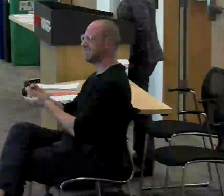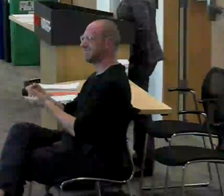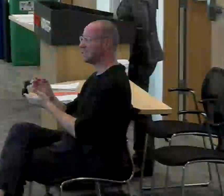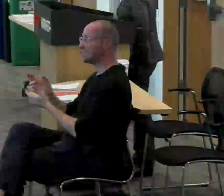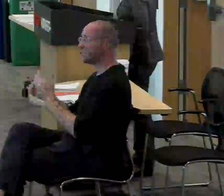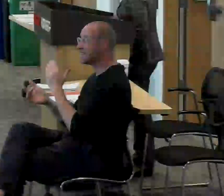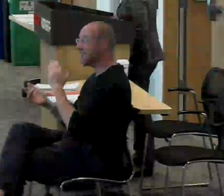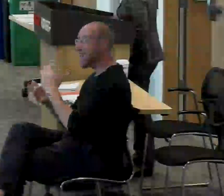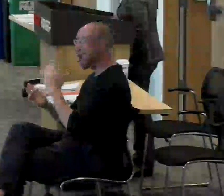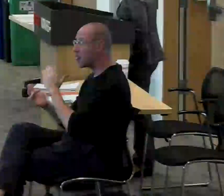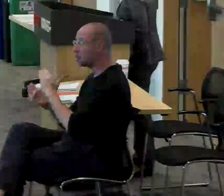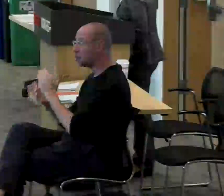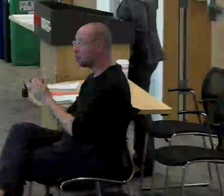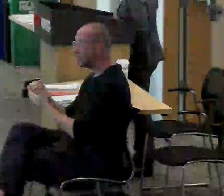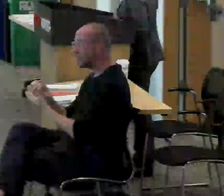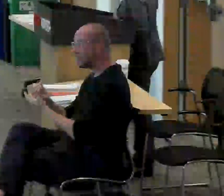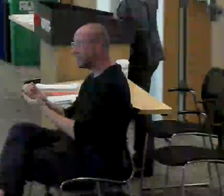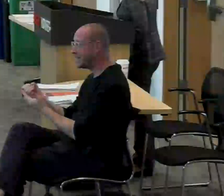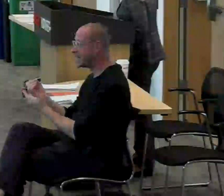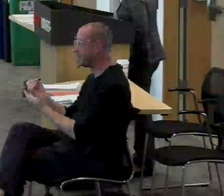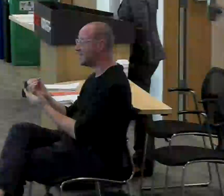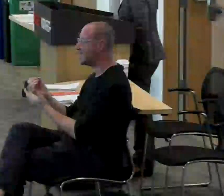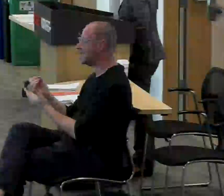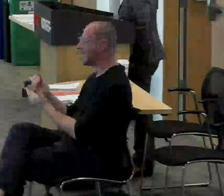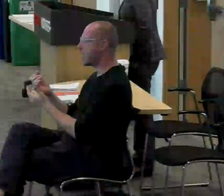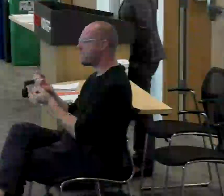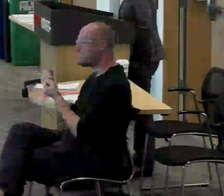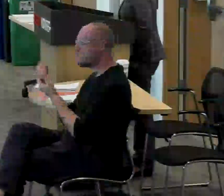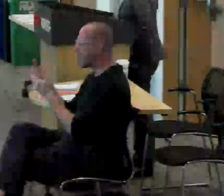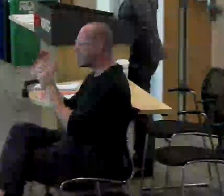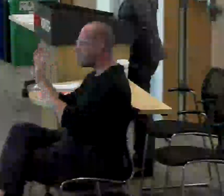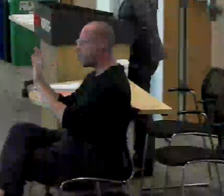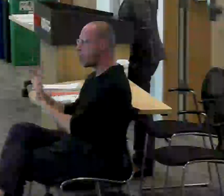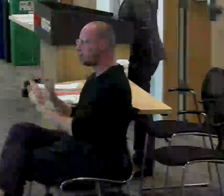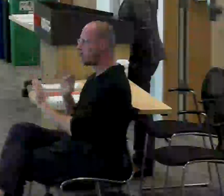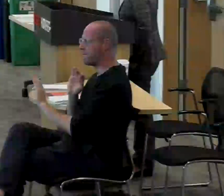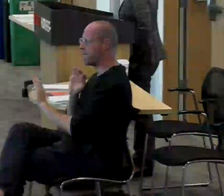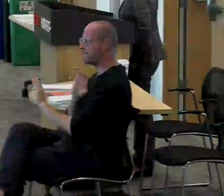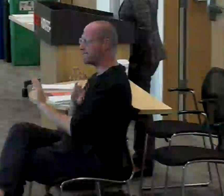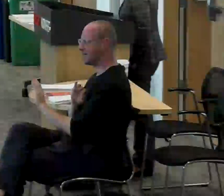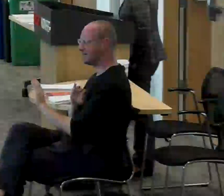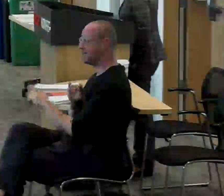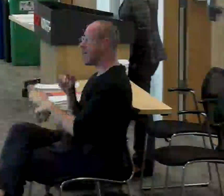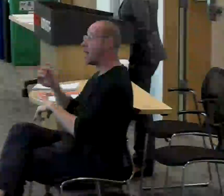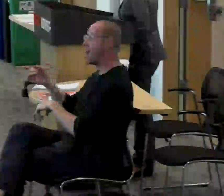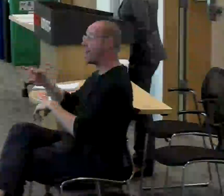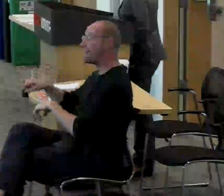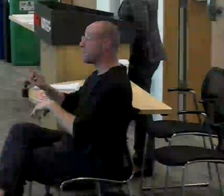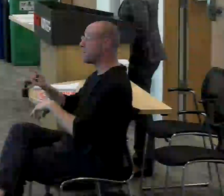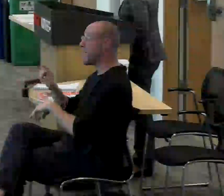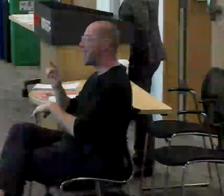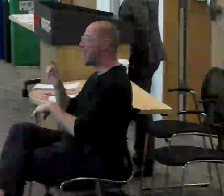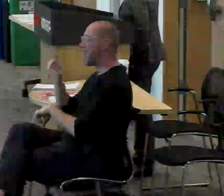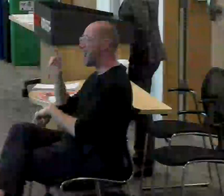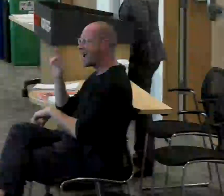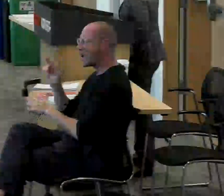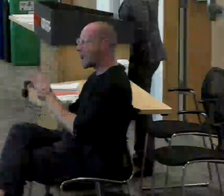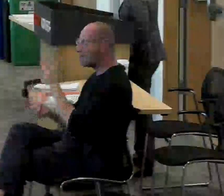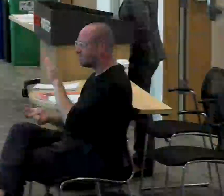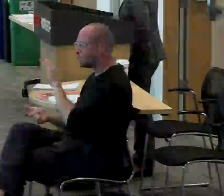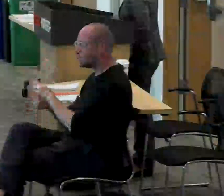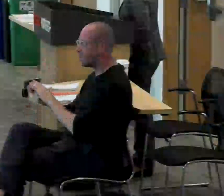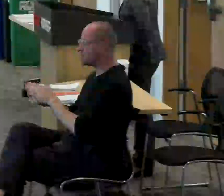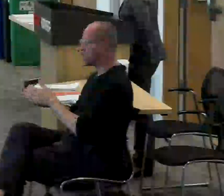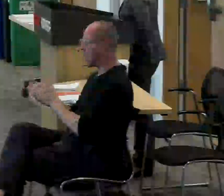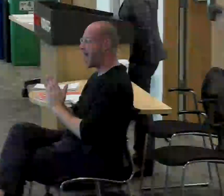technology and a variety of wonderful benefits. They cannot ask you what's in your ABLE account before they calculate what